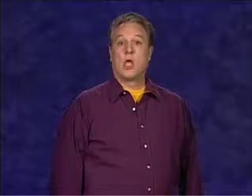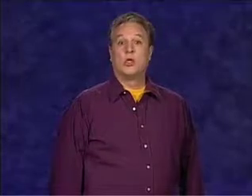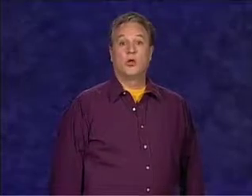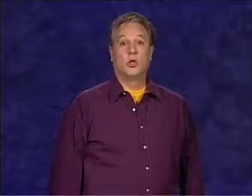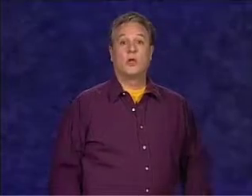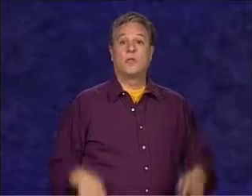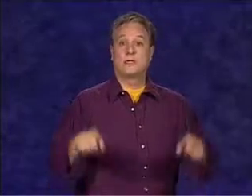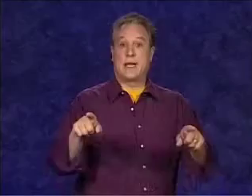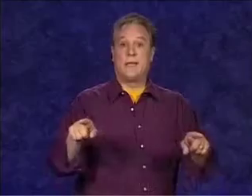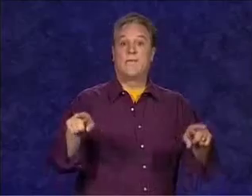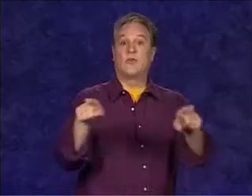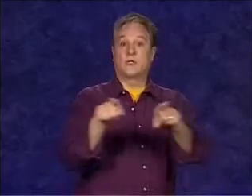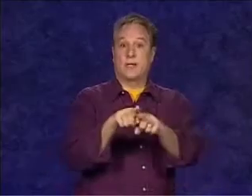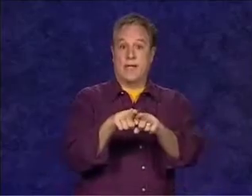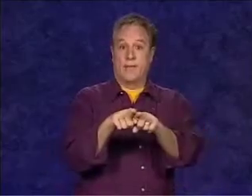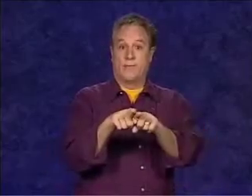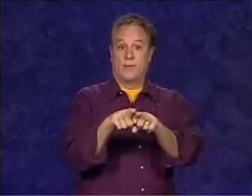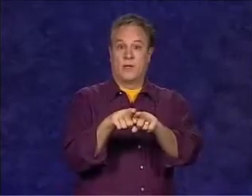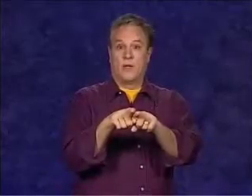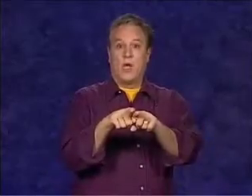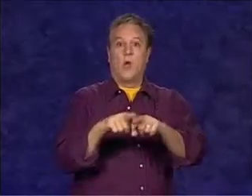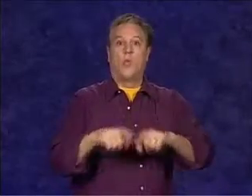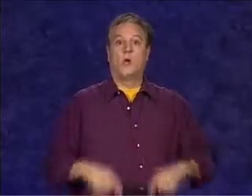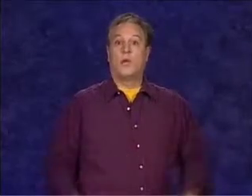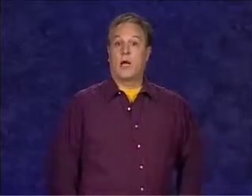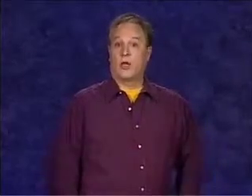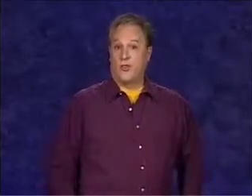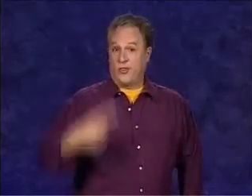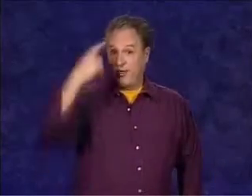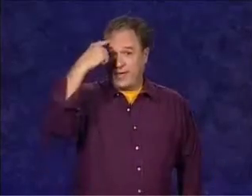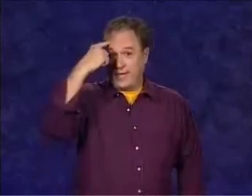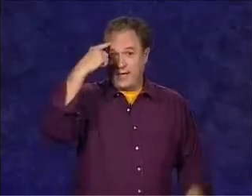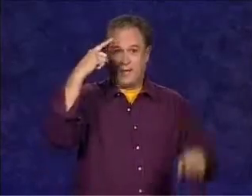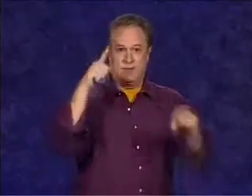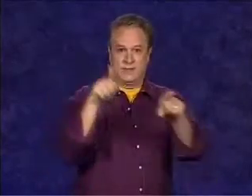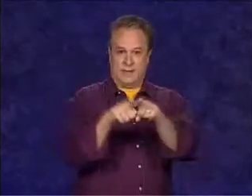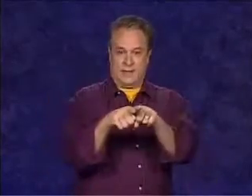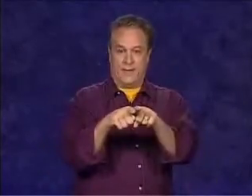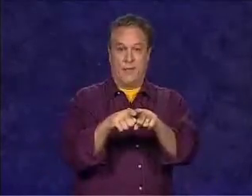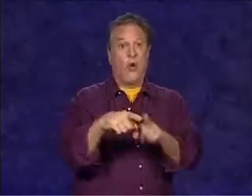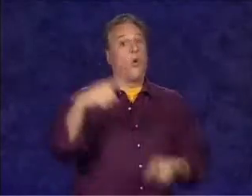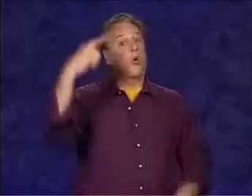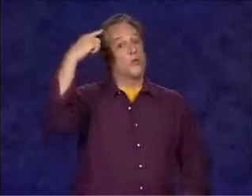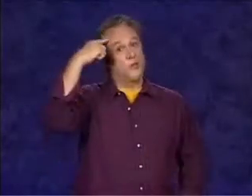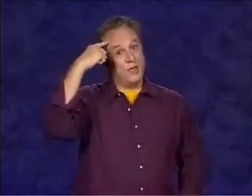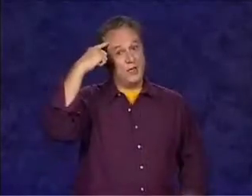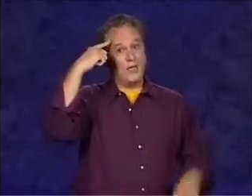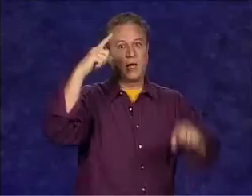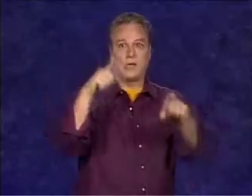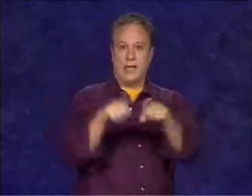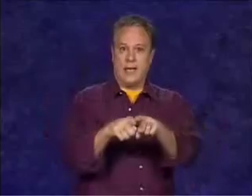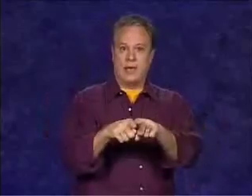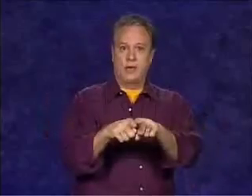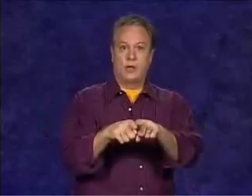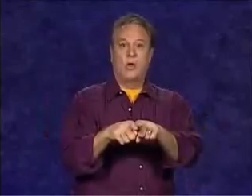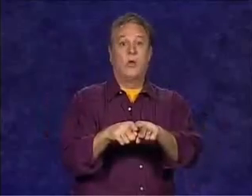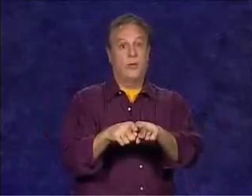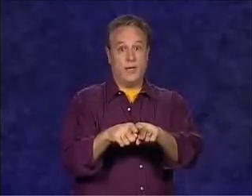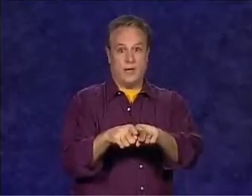You learn the sign for same. When we are thinking the same or thinking alike, we